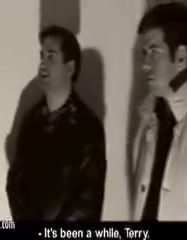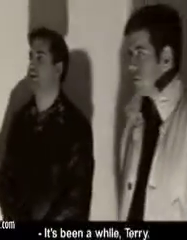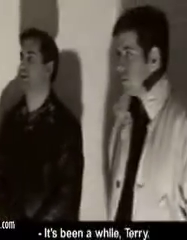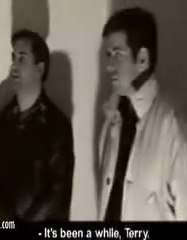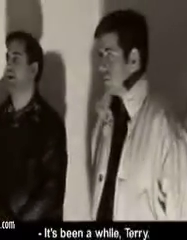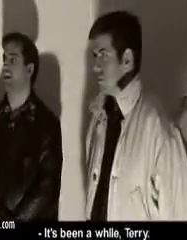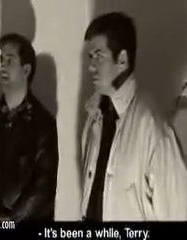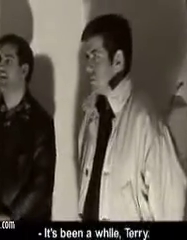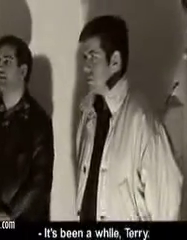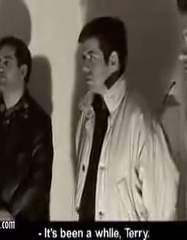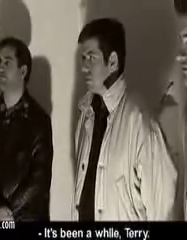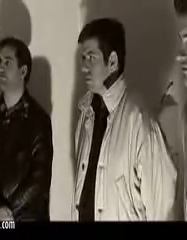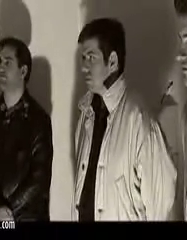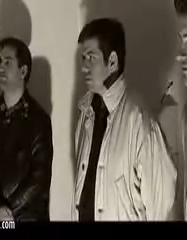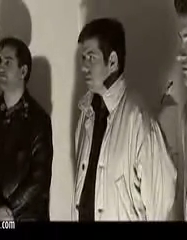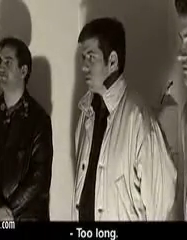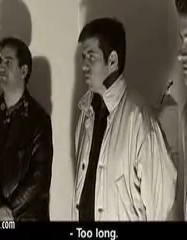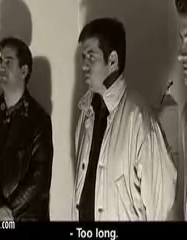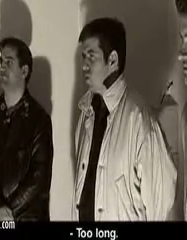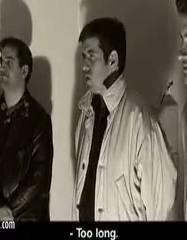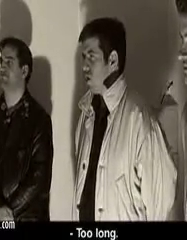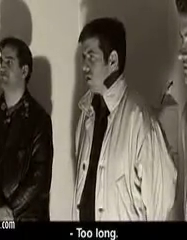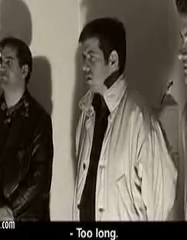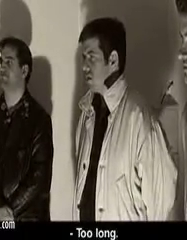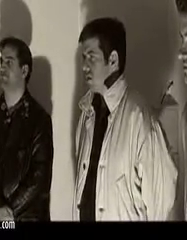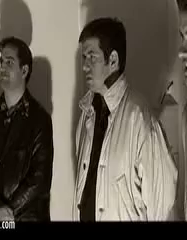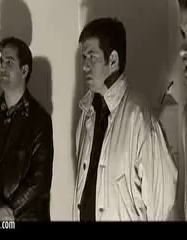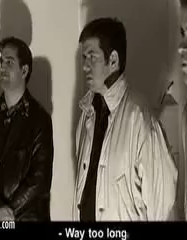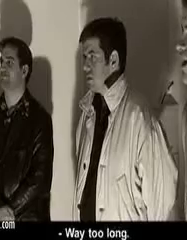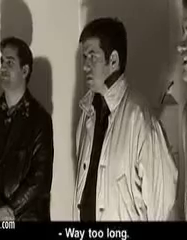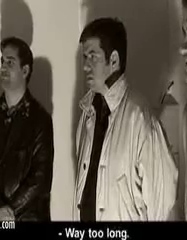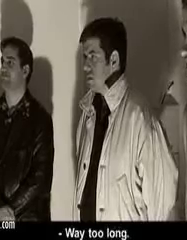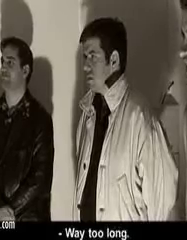It's been a while, Terry. Too long. Wayne Trapping.